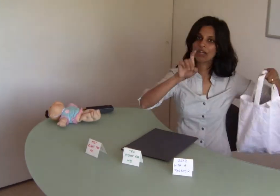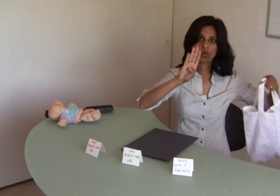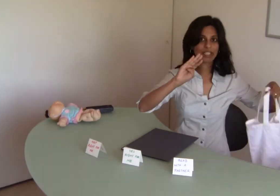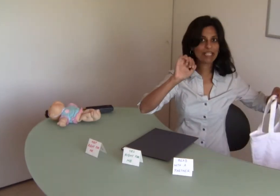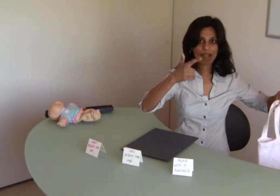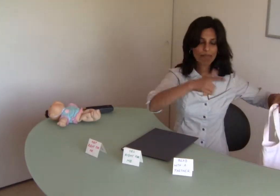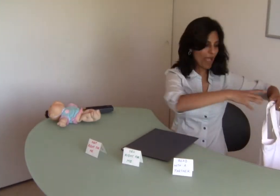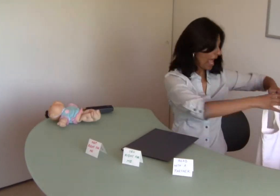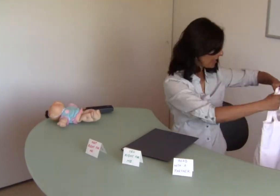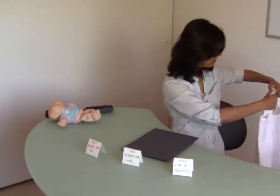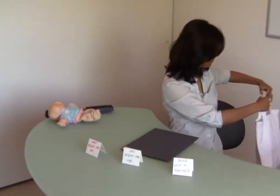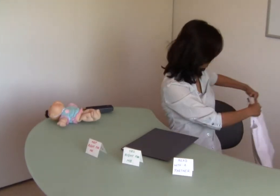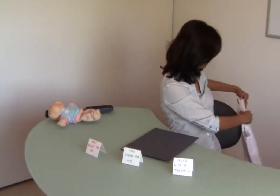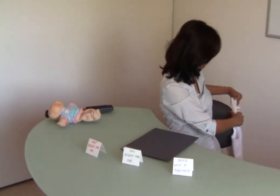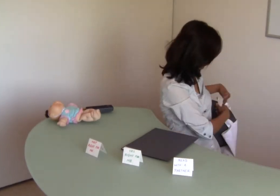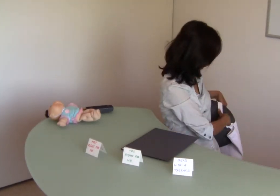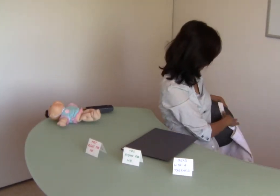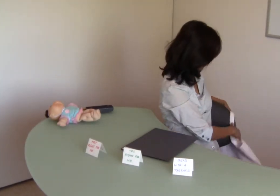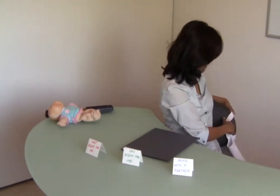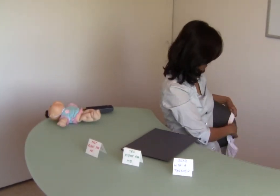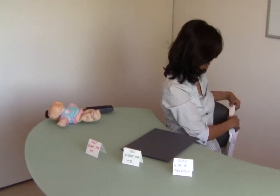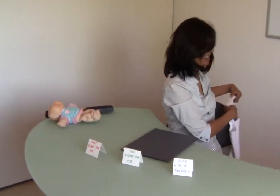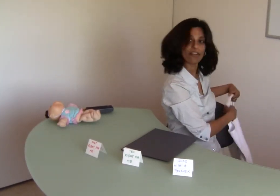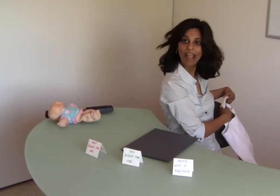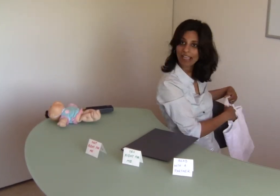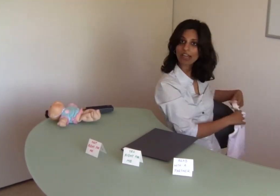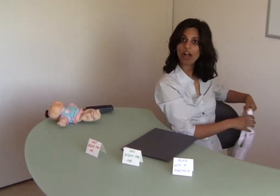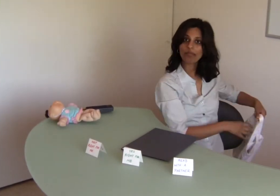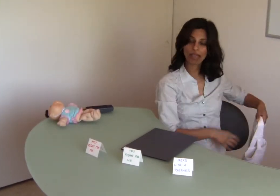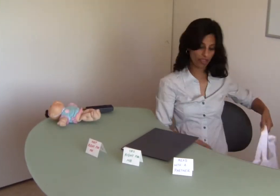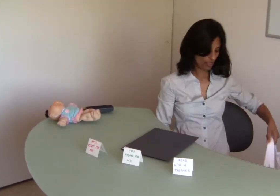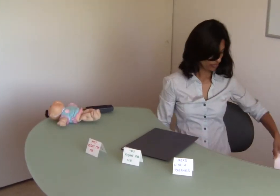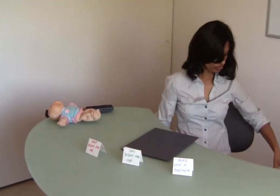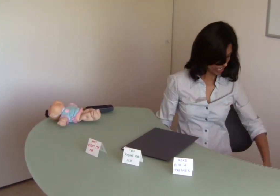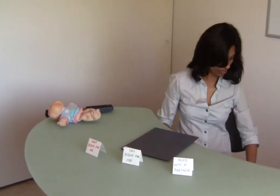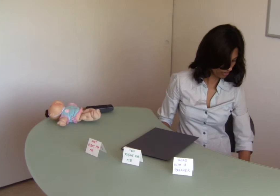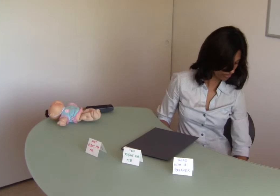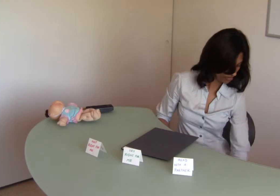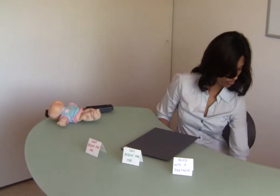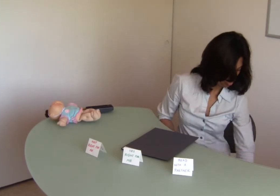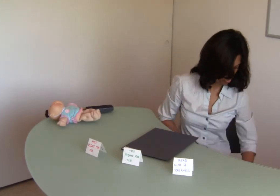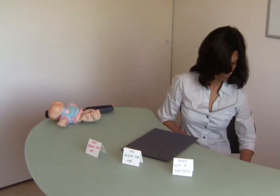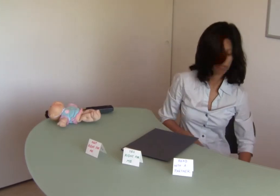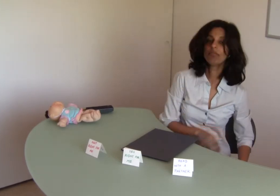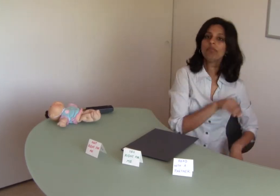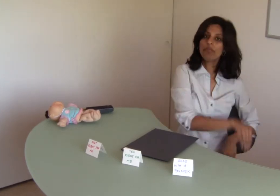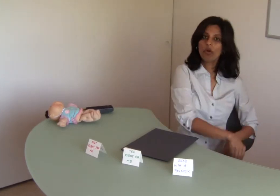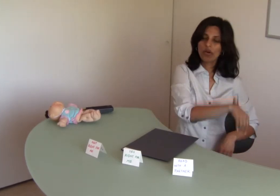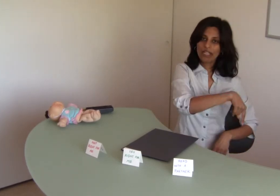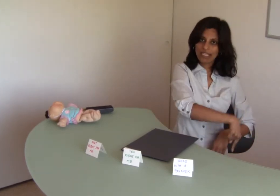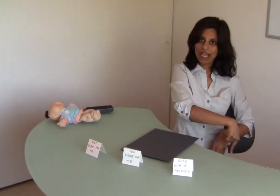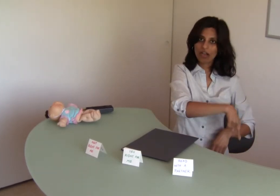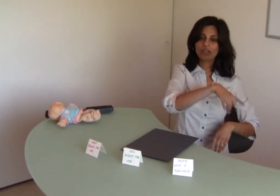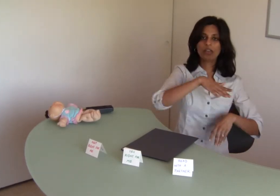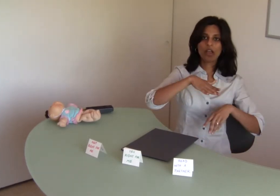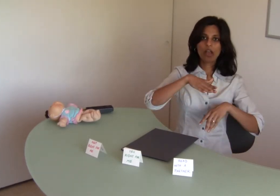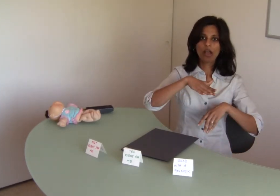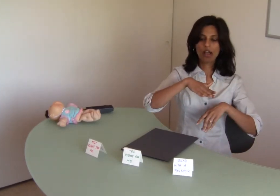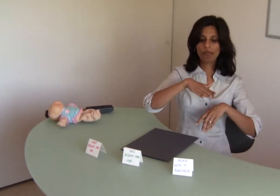don't need my bag. I can either hang it on my chair or put it down